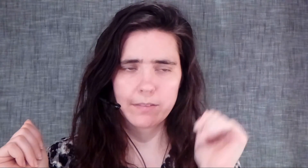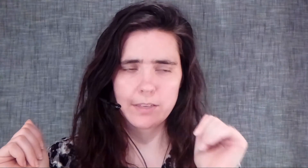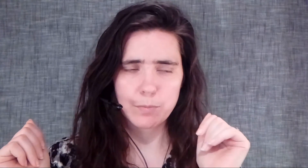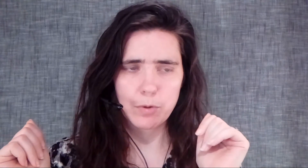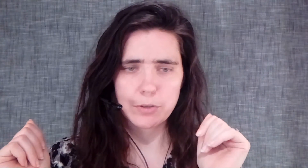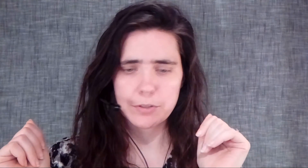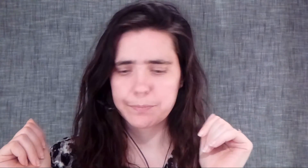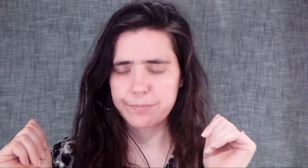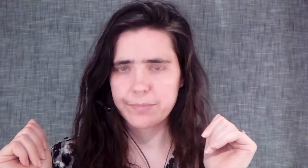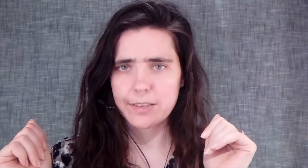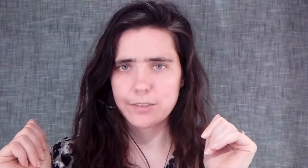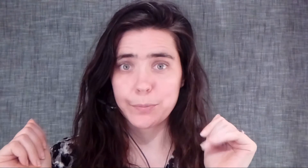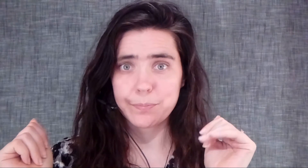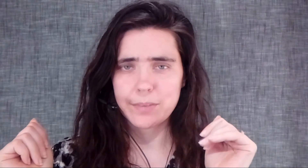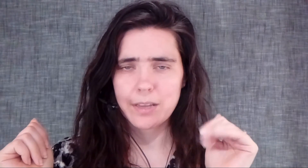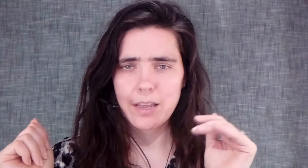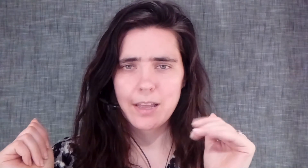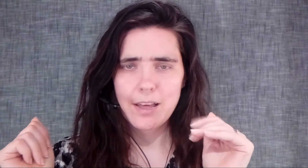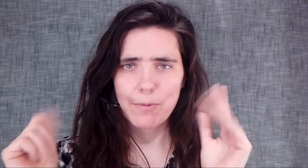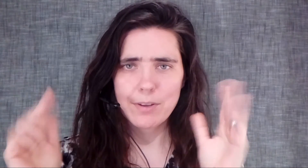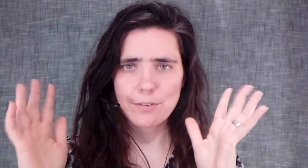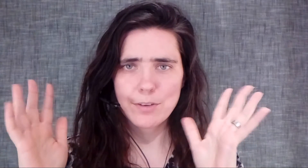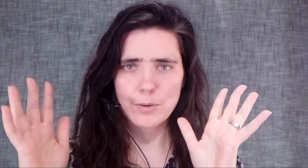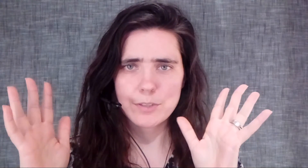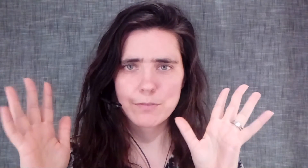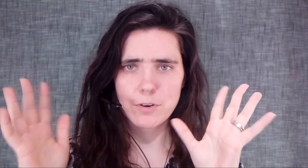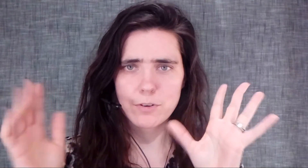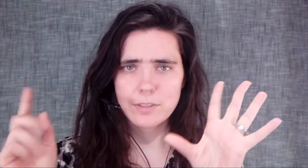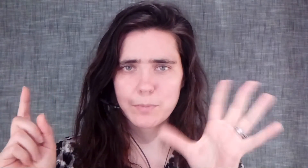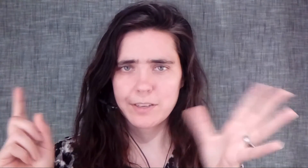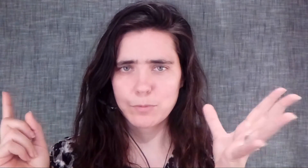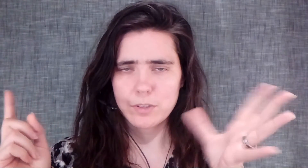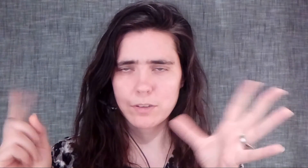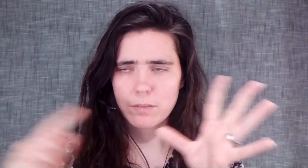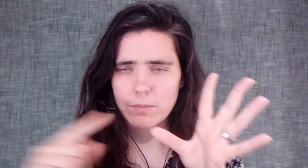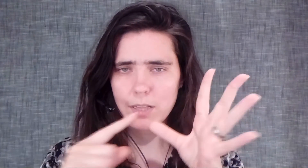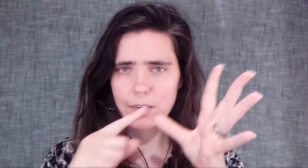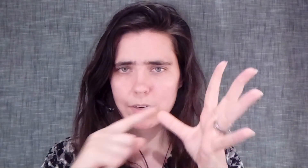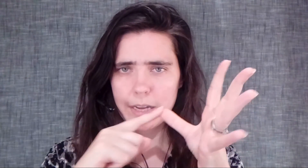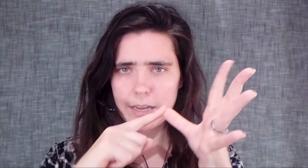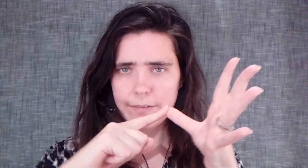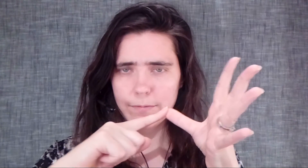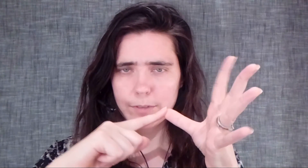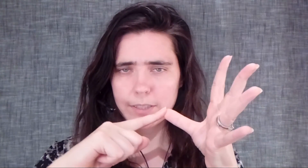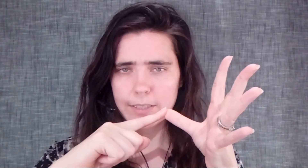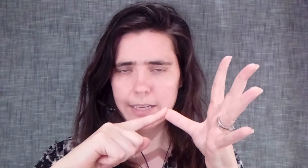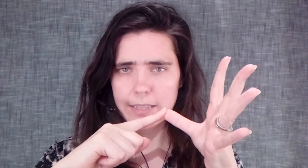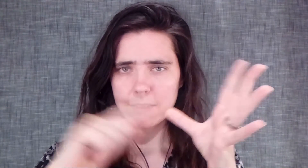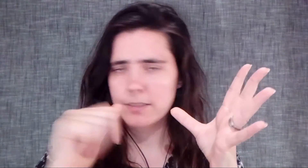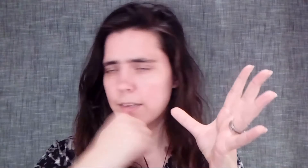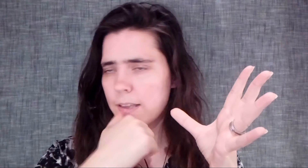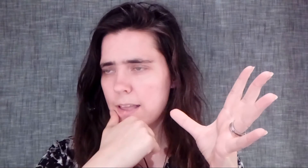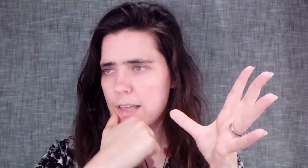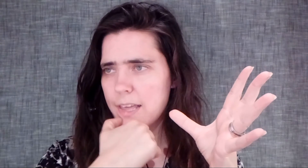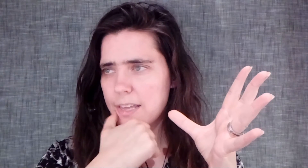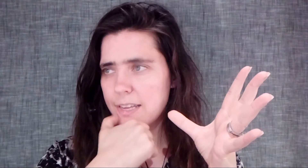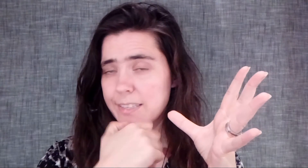these parts. So what you'll notice first, because we're starting with the letter A, which is like this, is